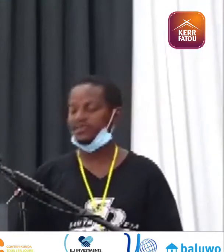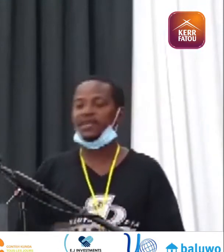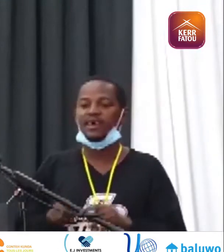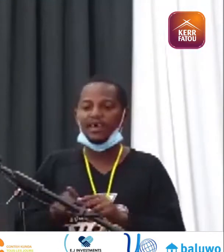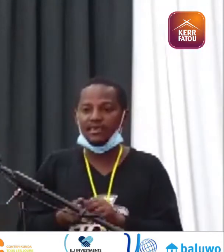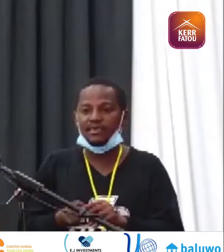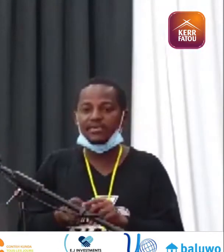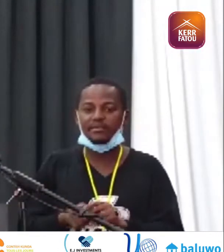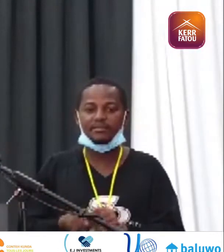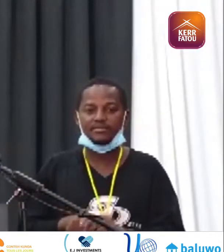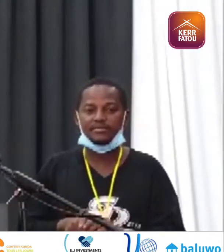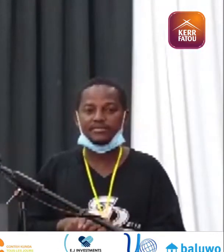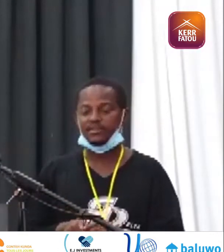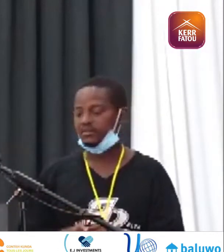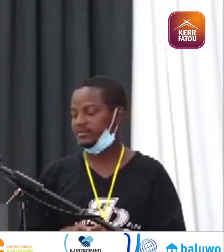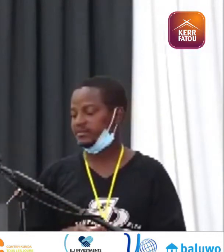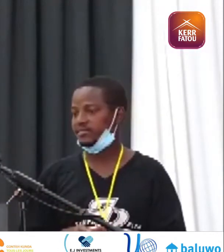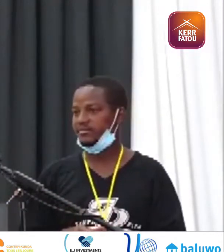then,